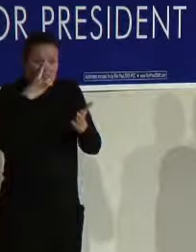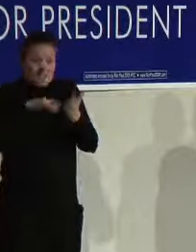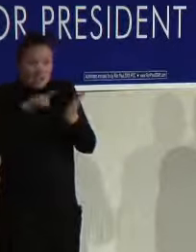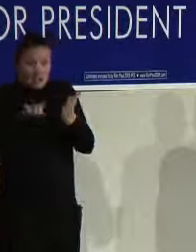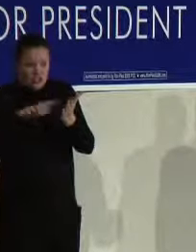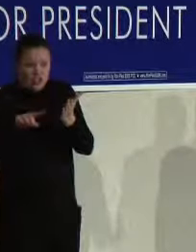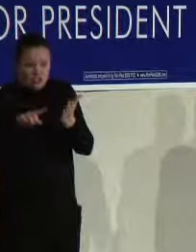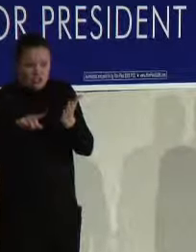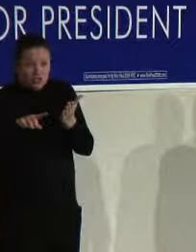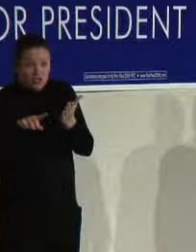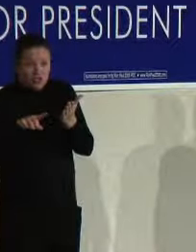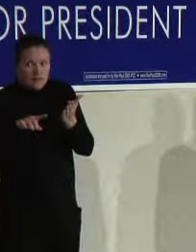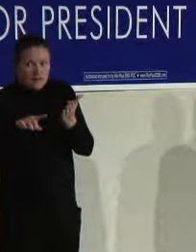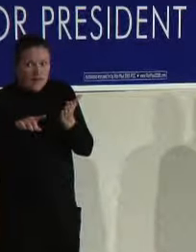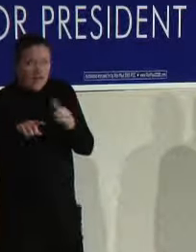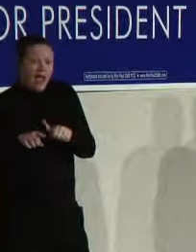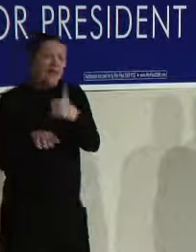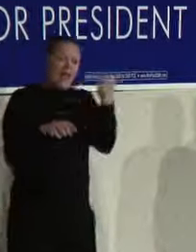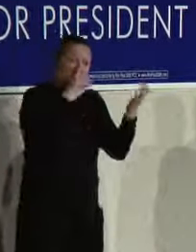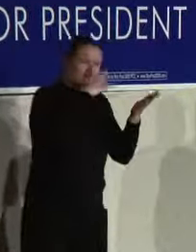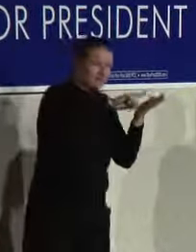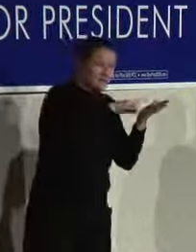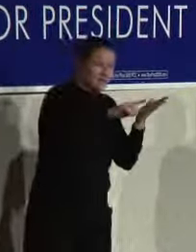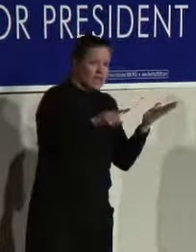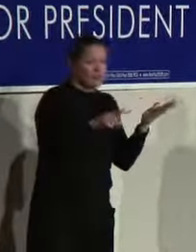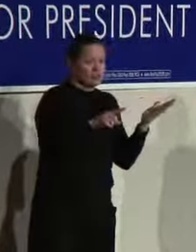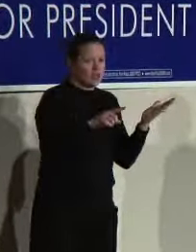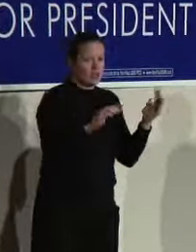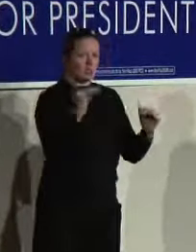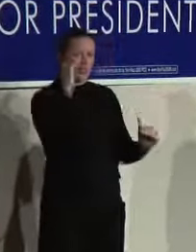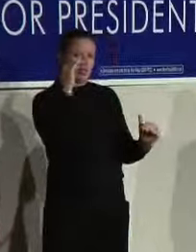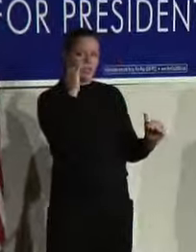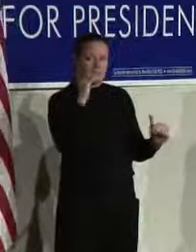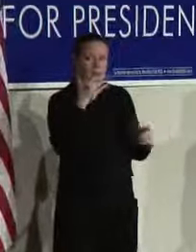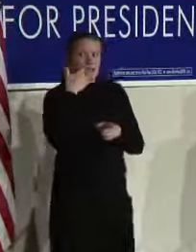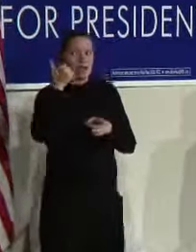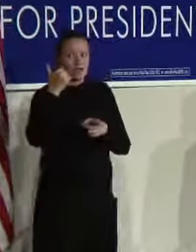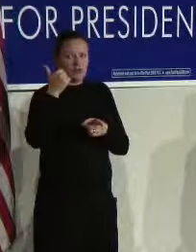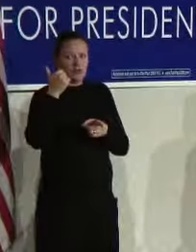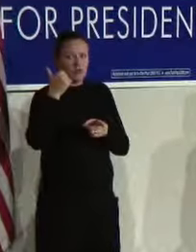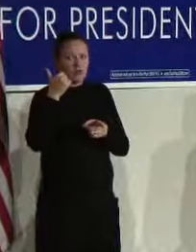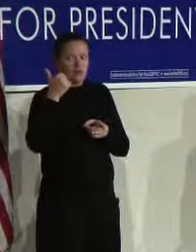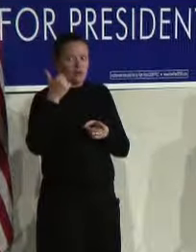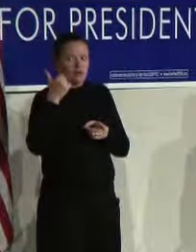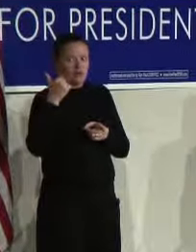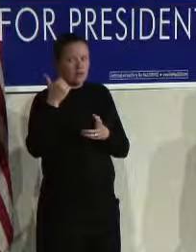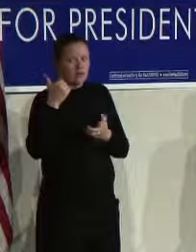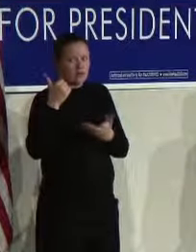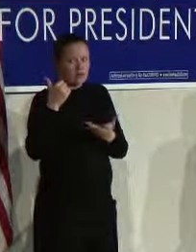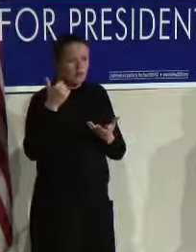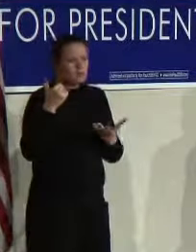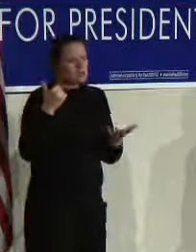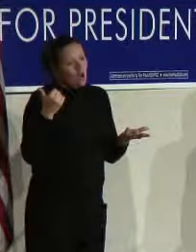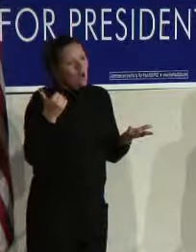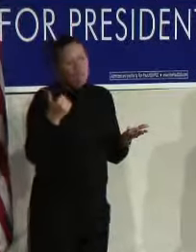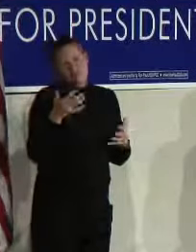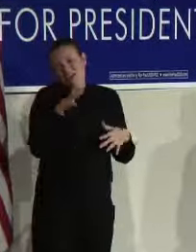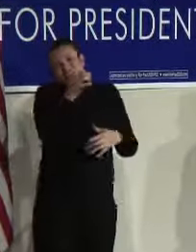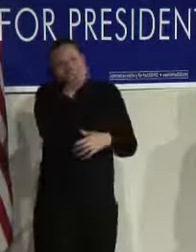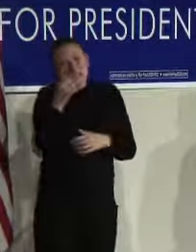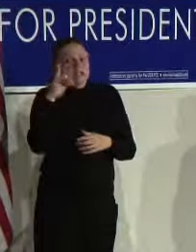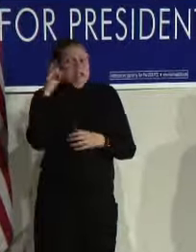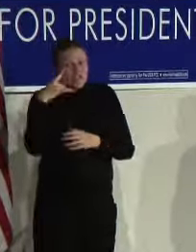Government investigations have never been very trustworthy. I mean, that is where our real problem is. But